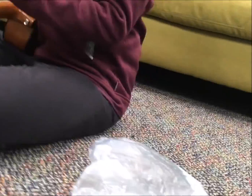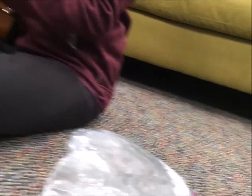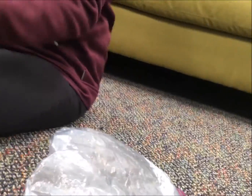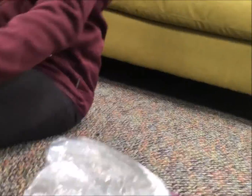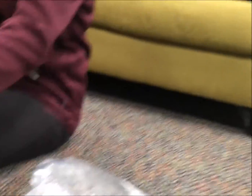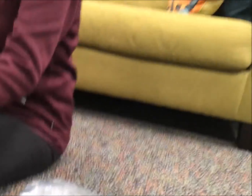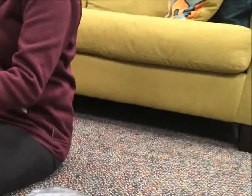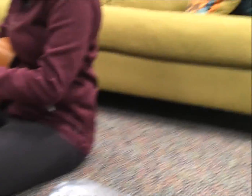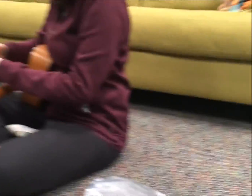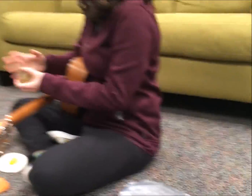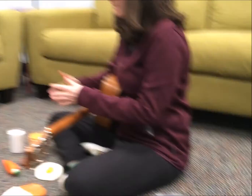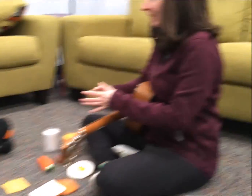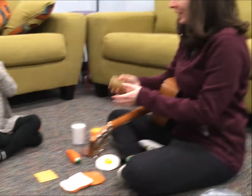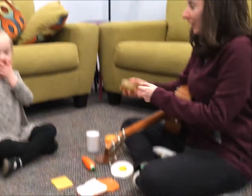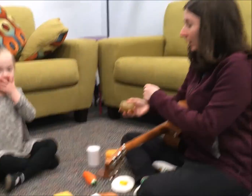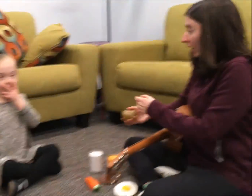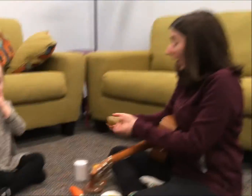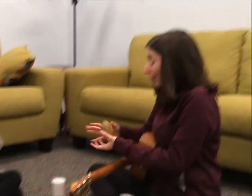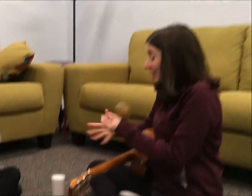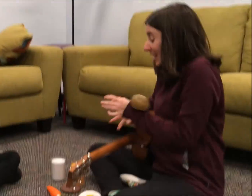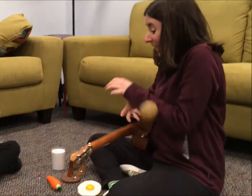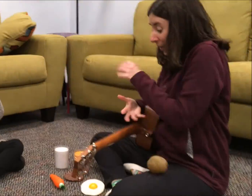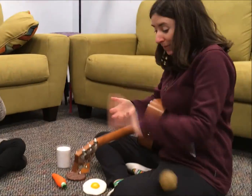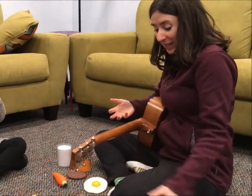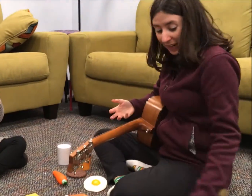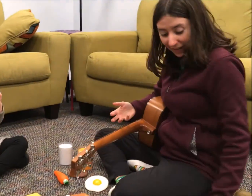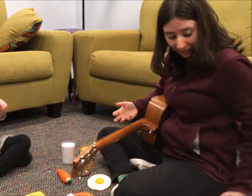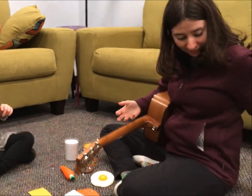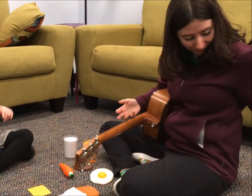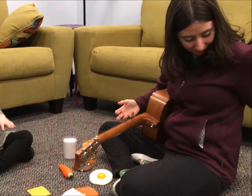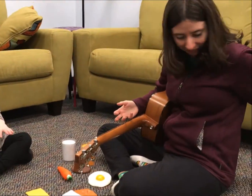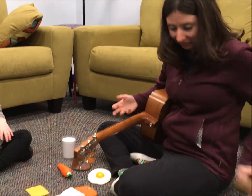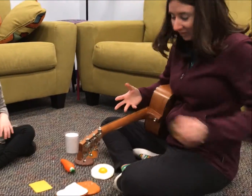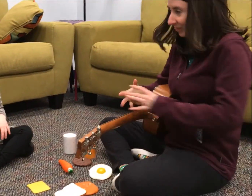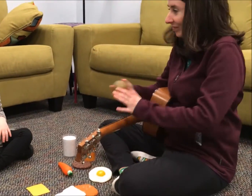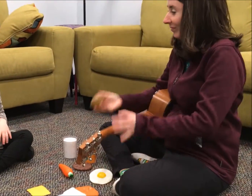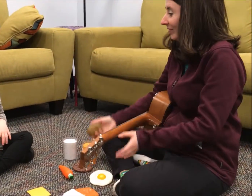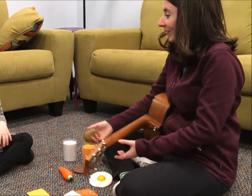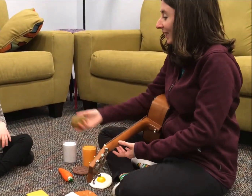Oh, thank you. I can get it. Hot potato, hot potato. Uh-oh.